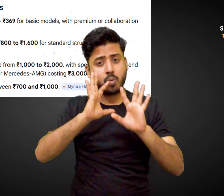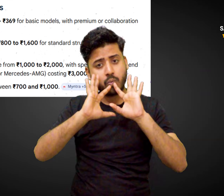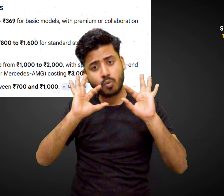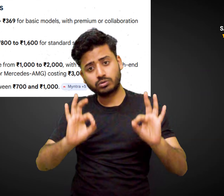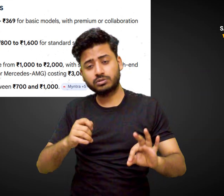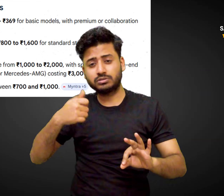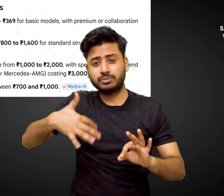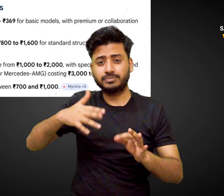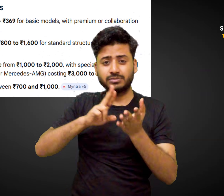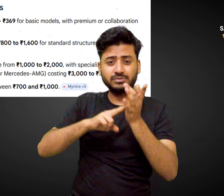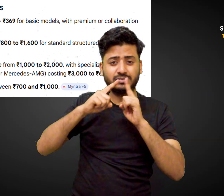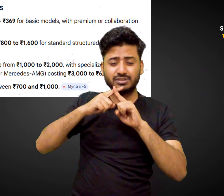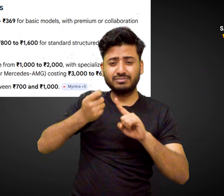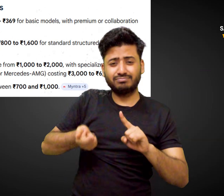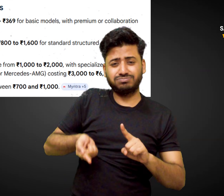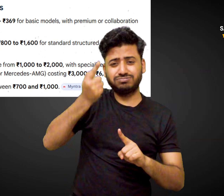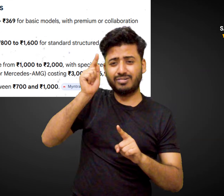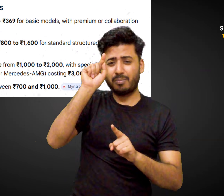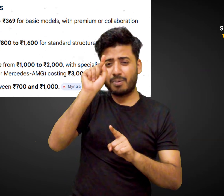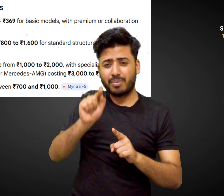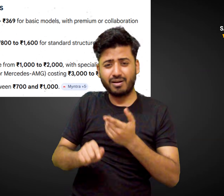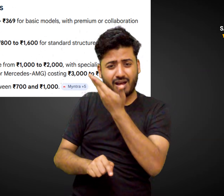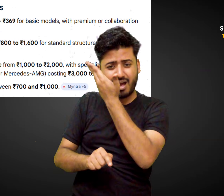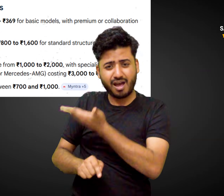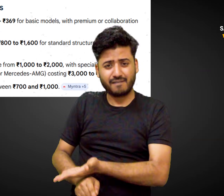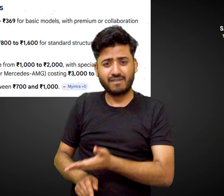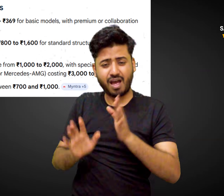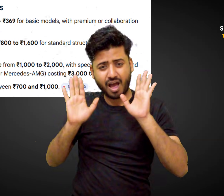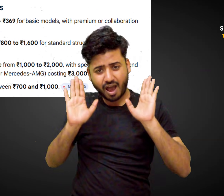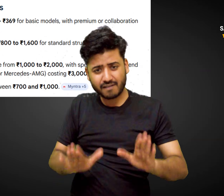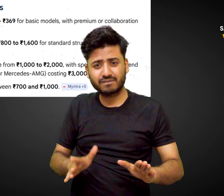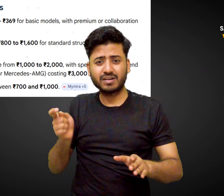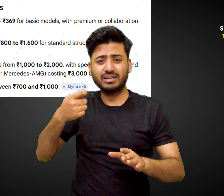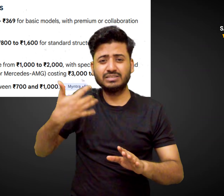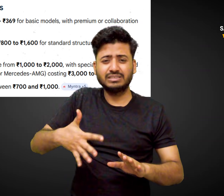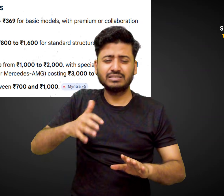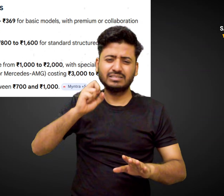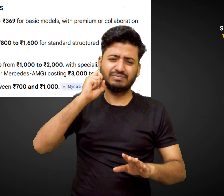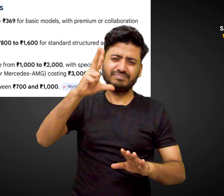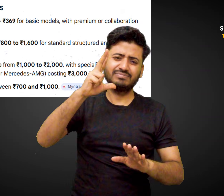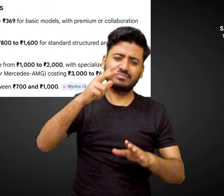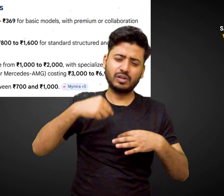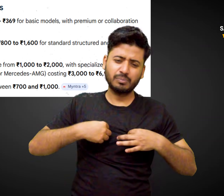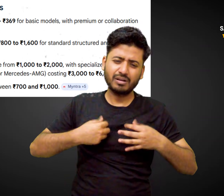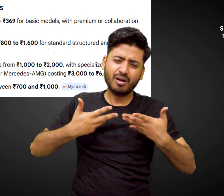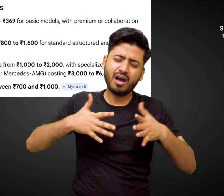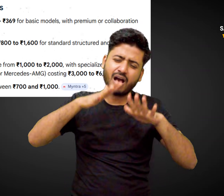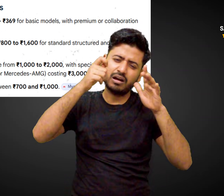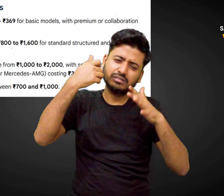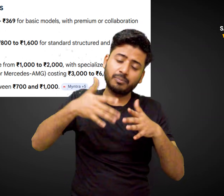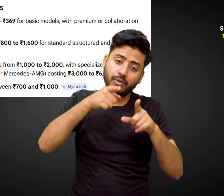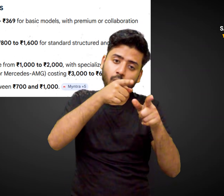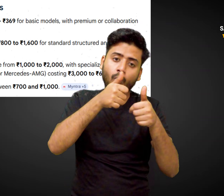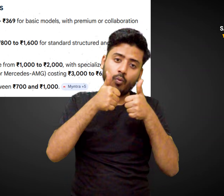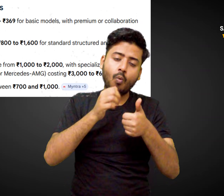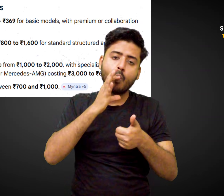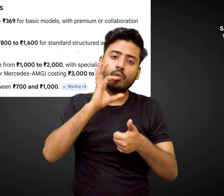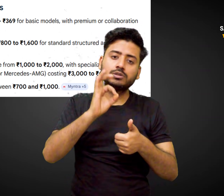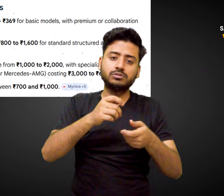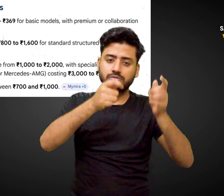buildup. Avoid synthetic materials that can create a hot, moist environment for bacteria. Reduce friction with linings.